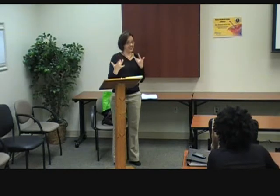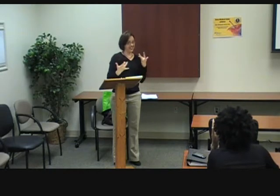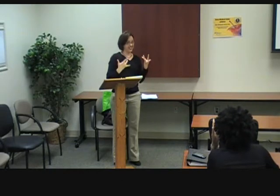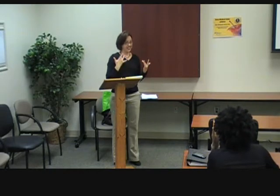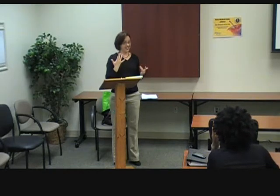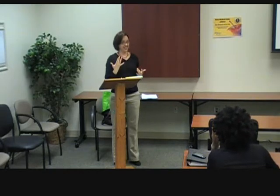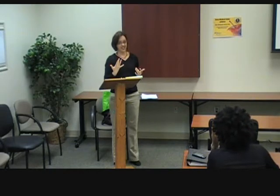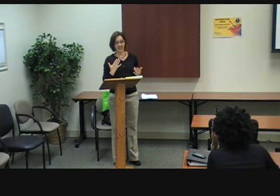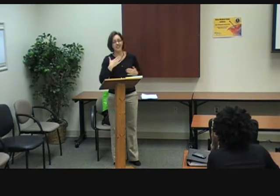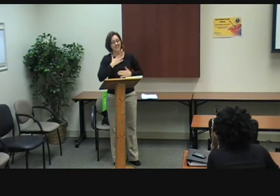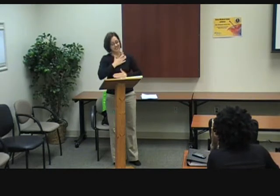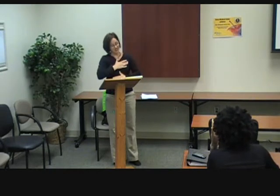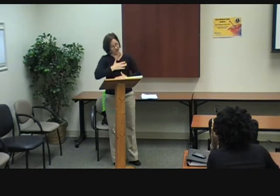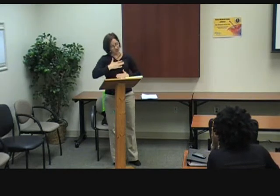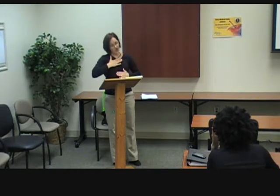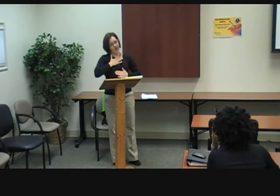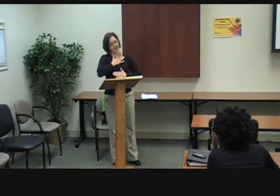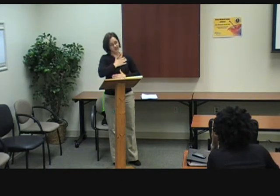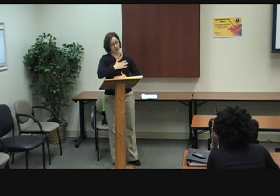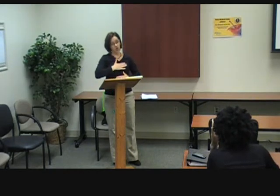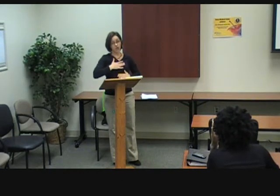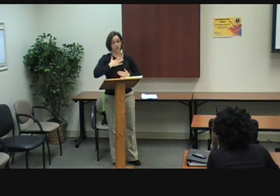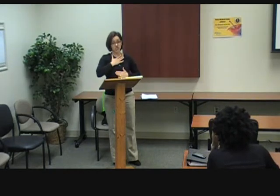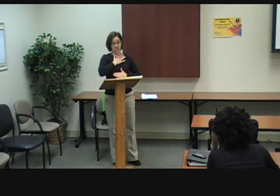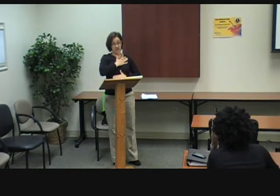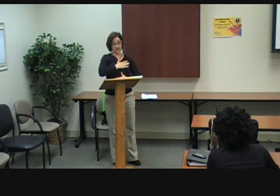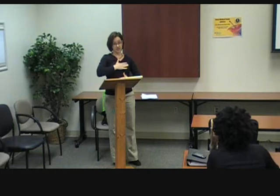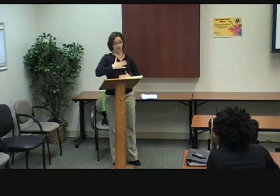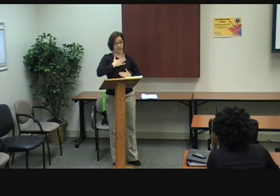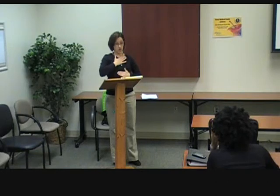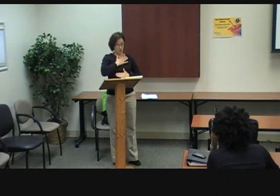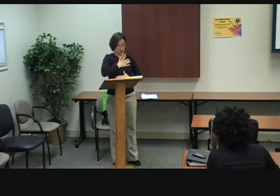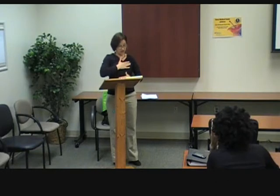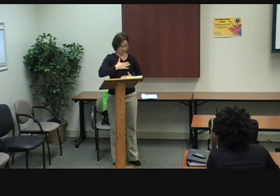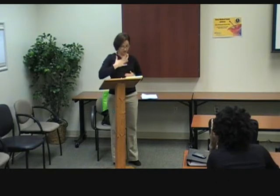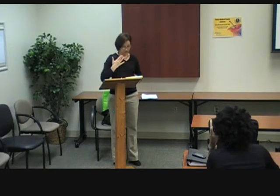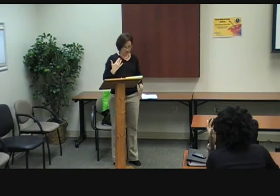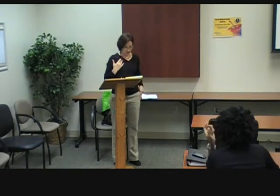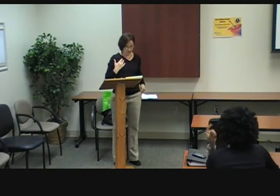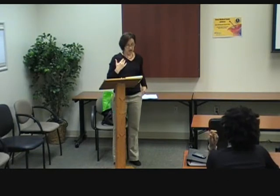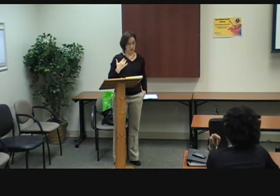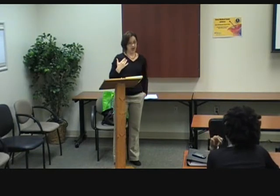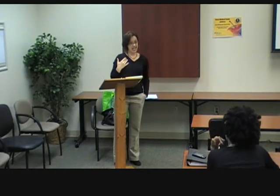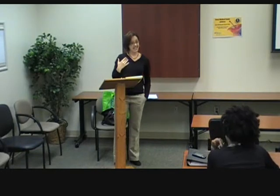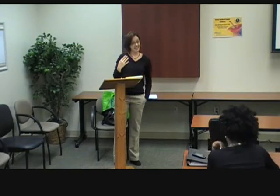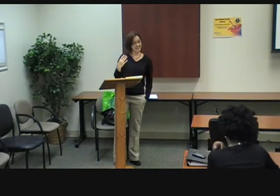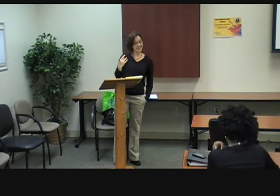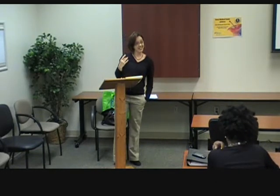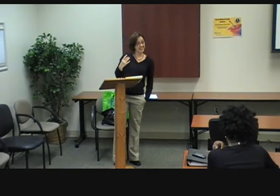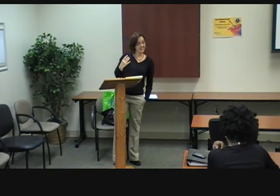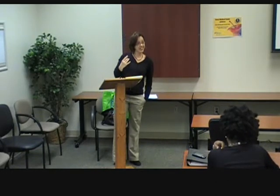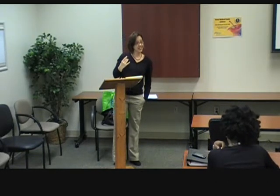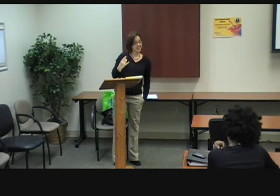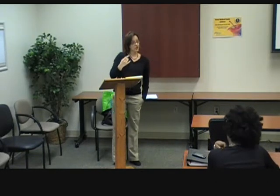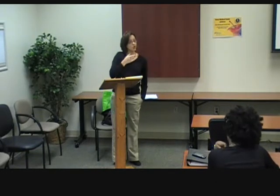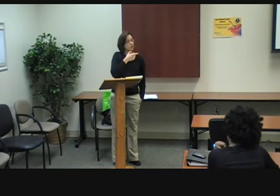this is enjoy. This is enjoy. Or appreciate. But enjoy. Number 8.